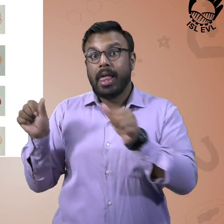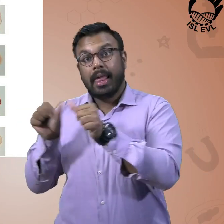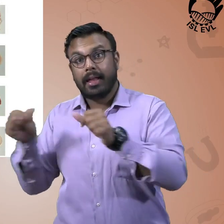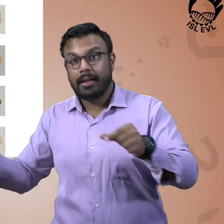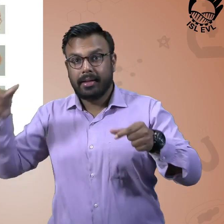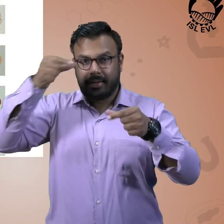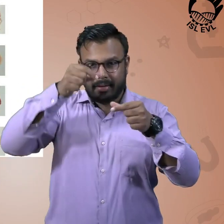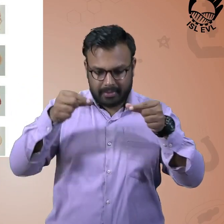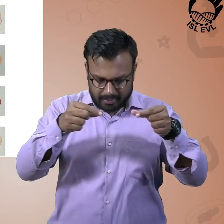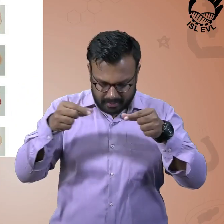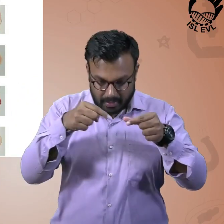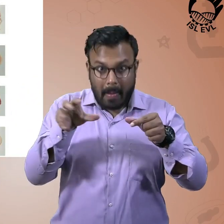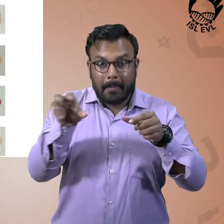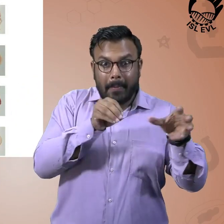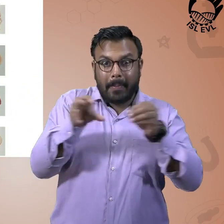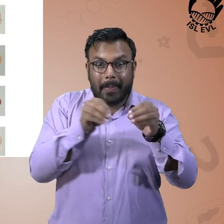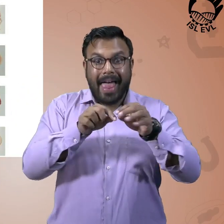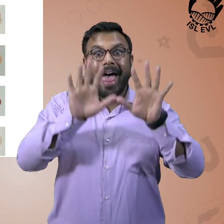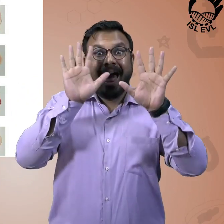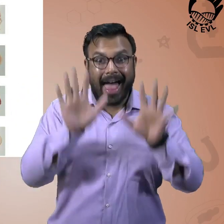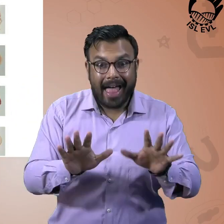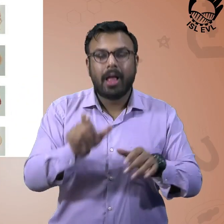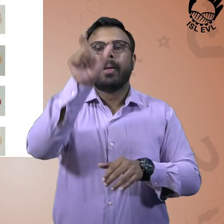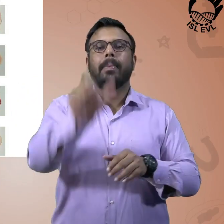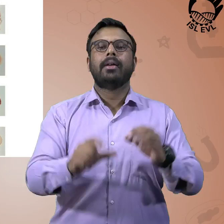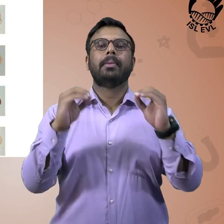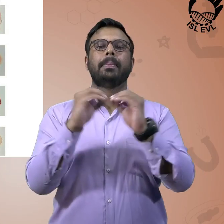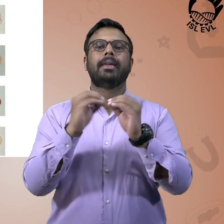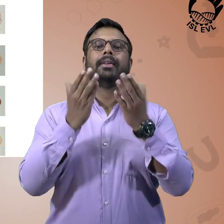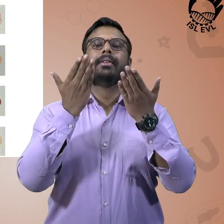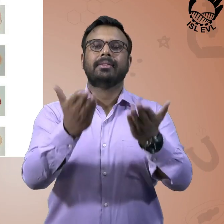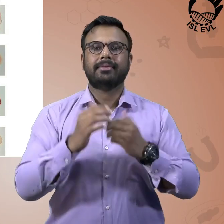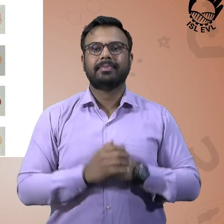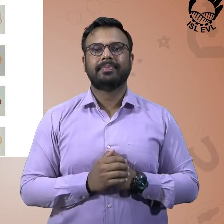with type A blood cells, you have type B blood.